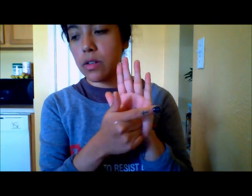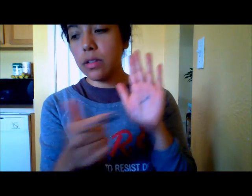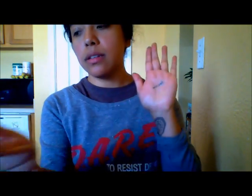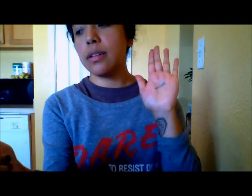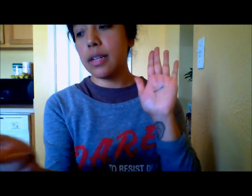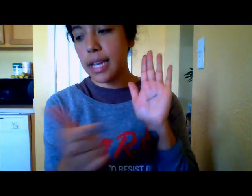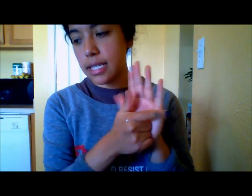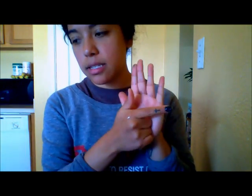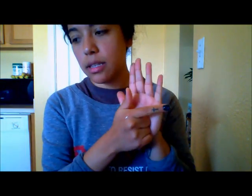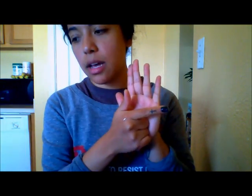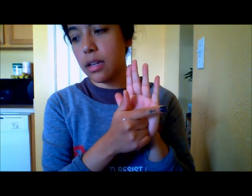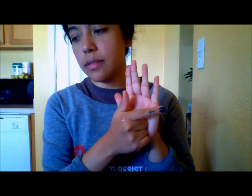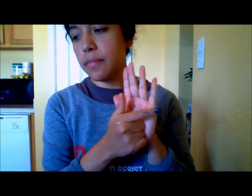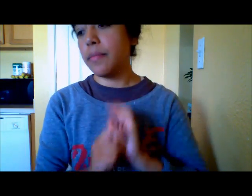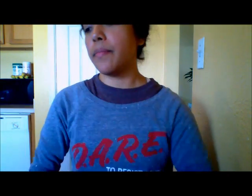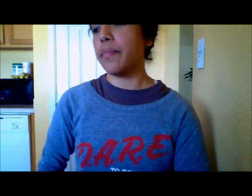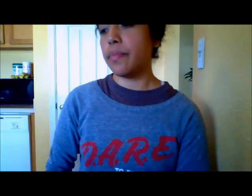Illegal, against the law,